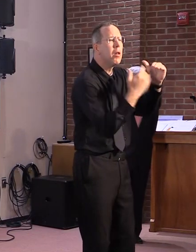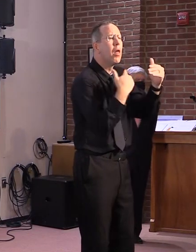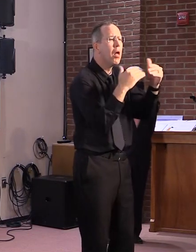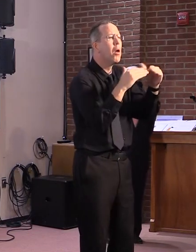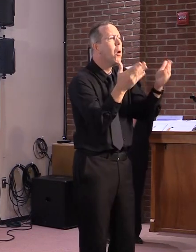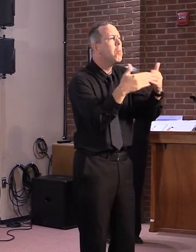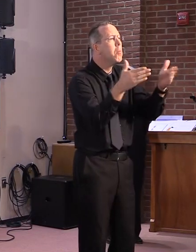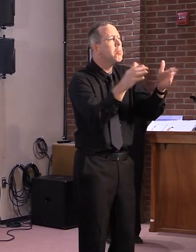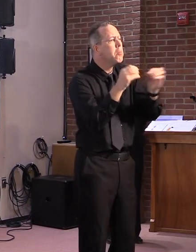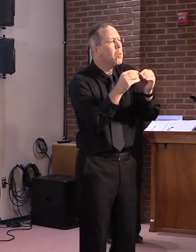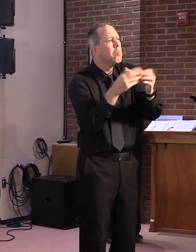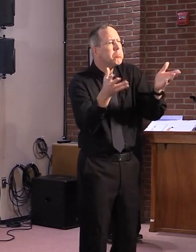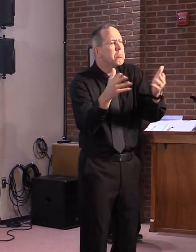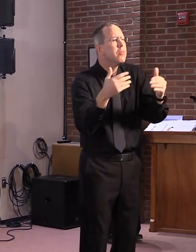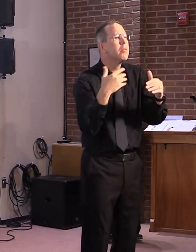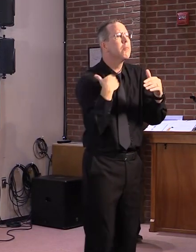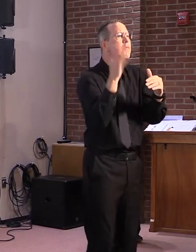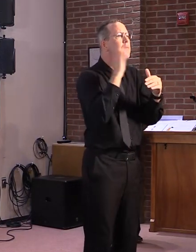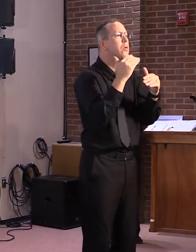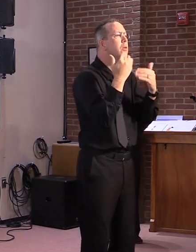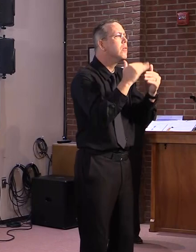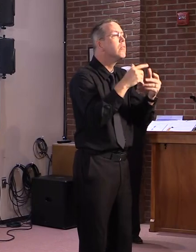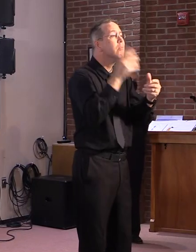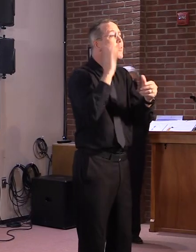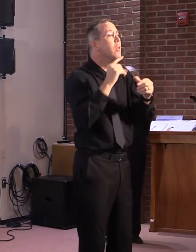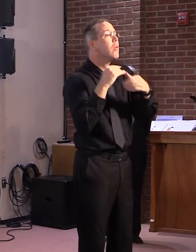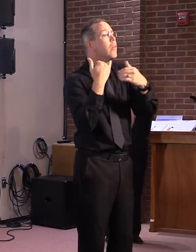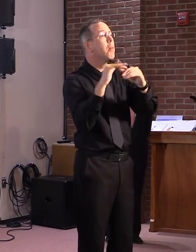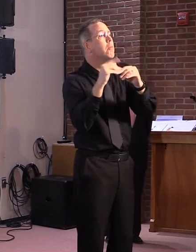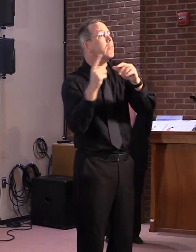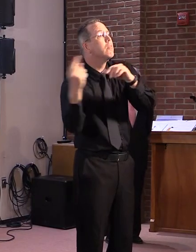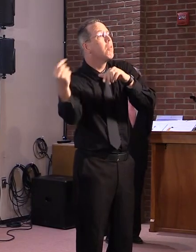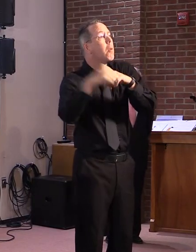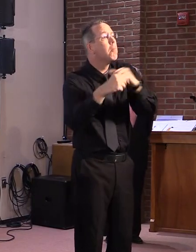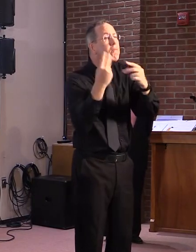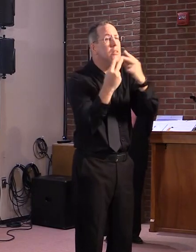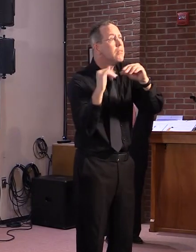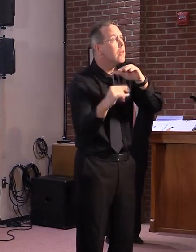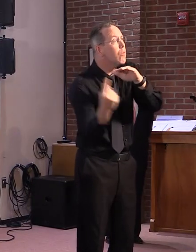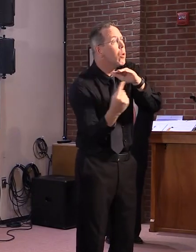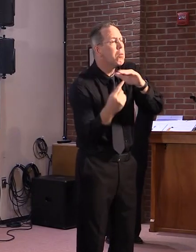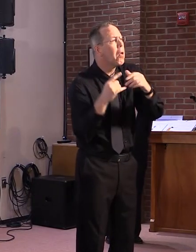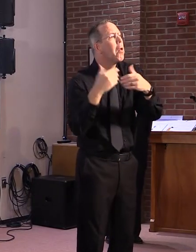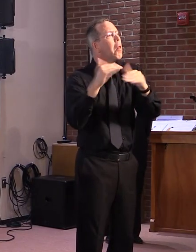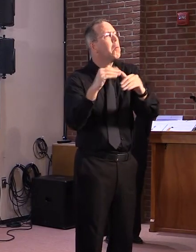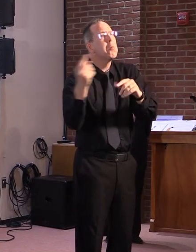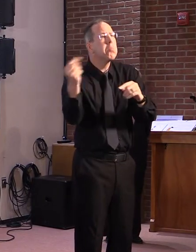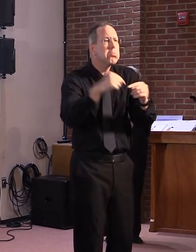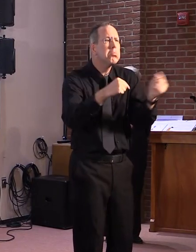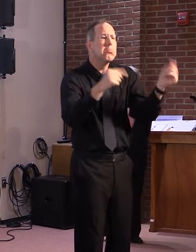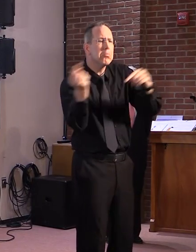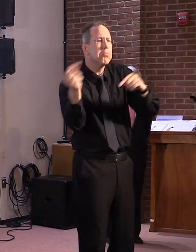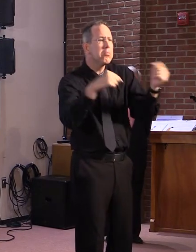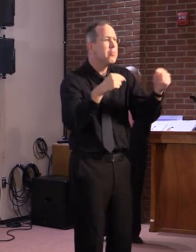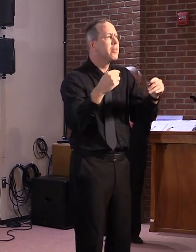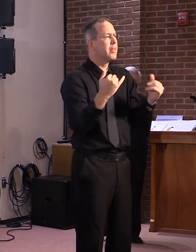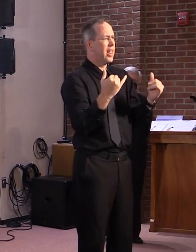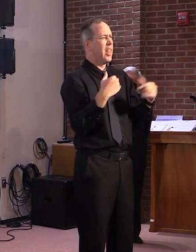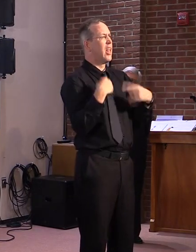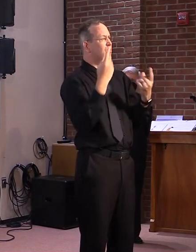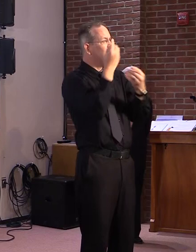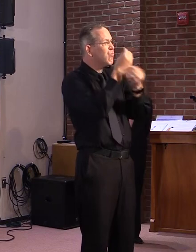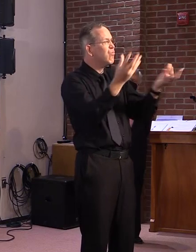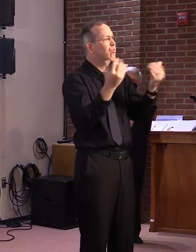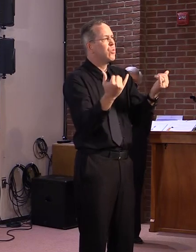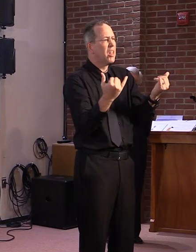for travel between Vermont and other states. And today, we're opening up outdoor lodging, meaning campgrounds,